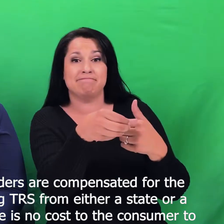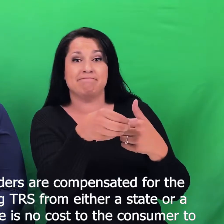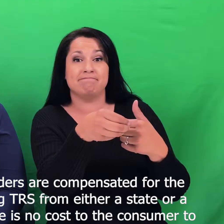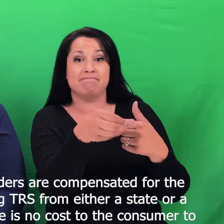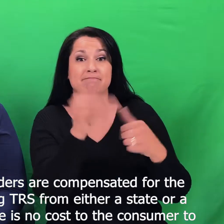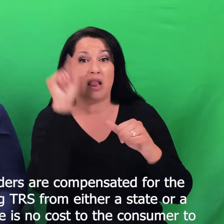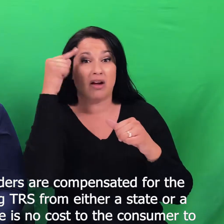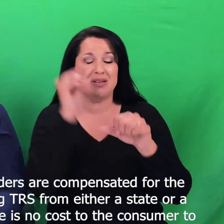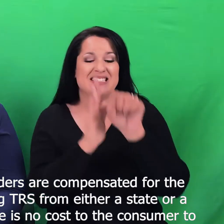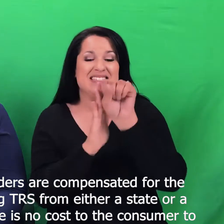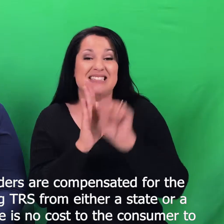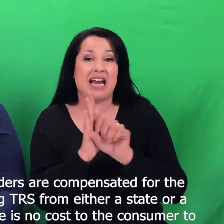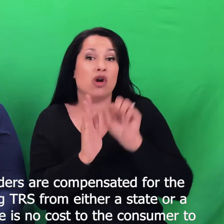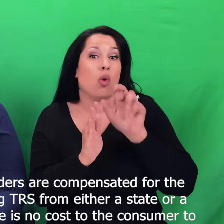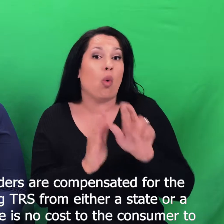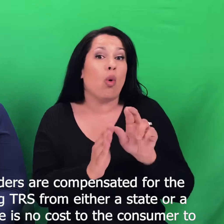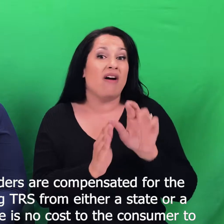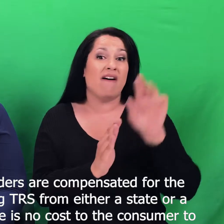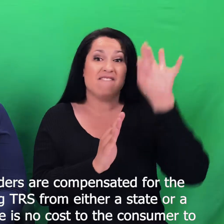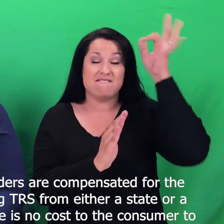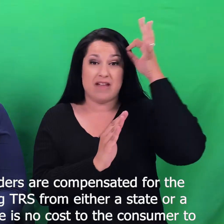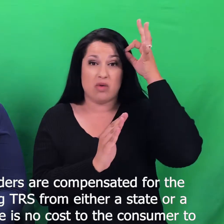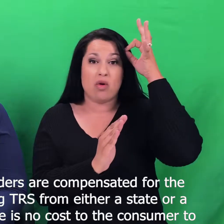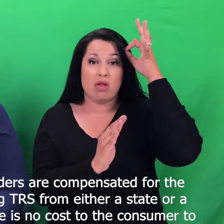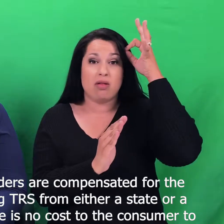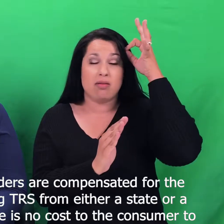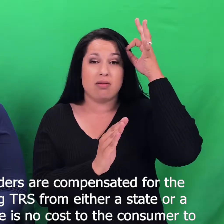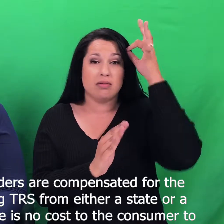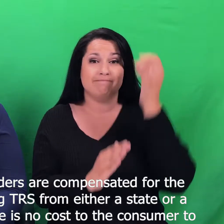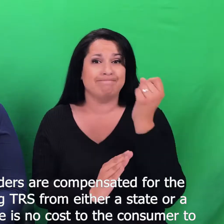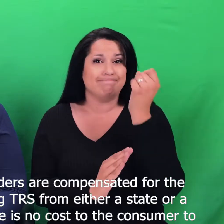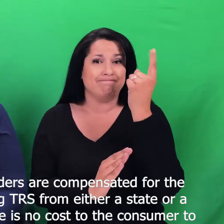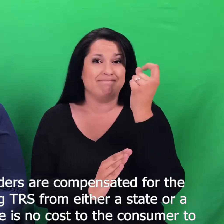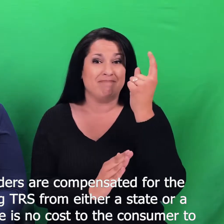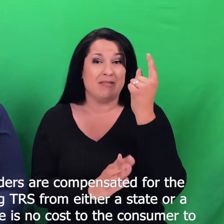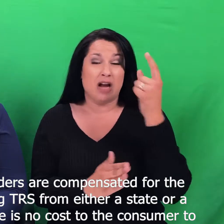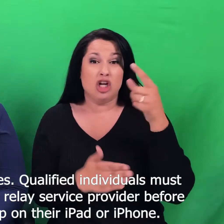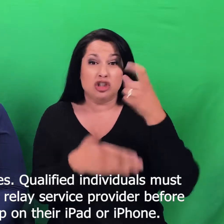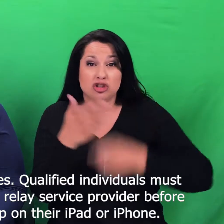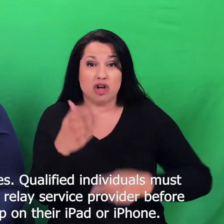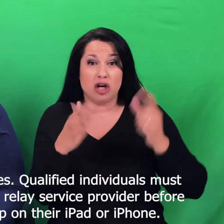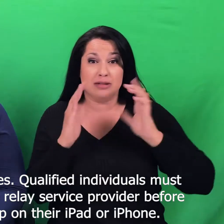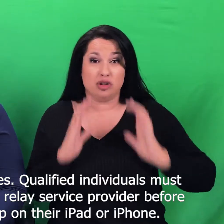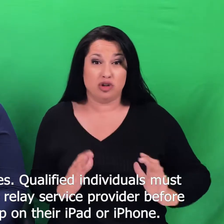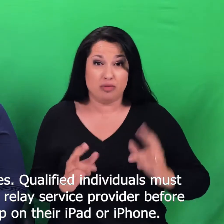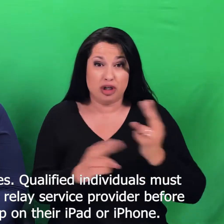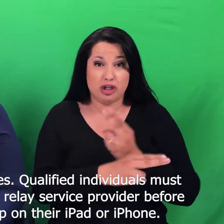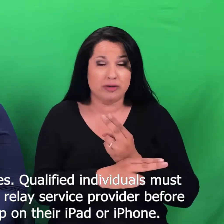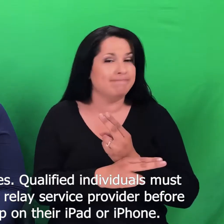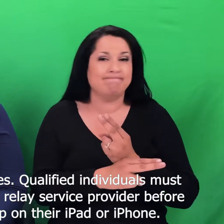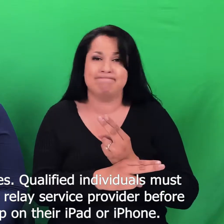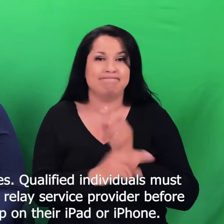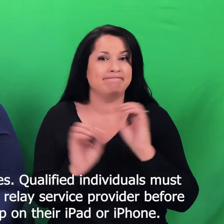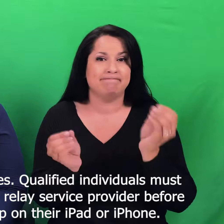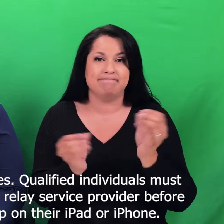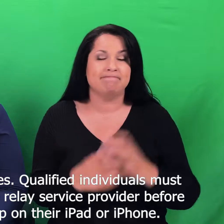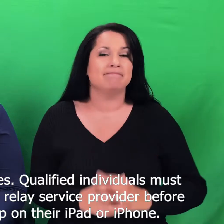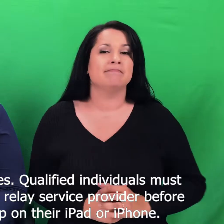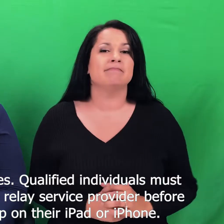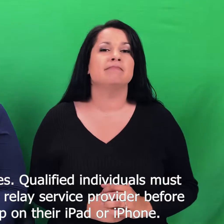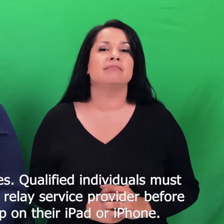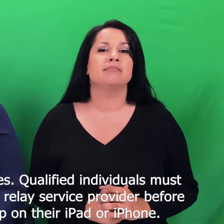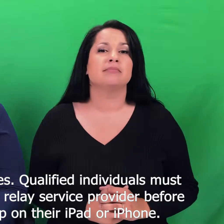a federal fund. There is no cost to the consumer to use relay services.